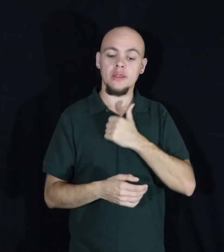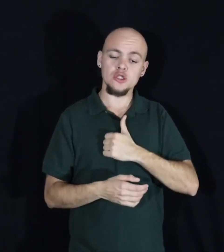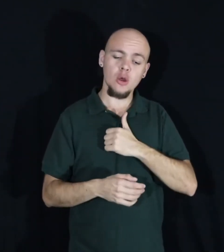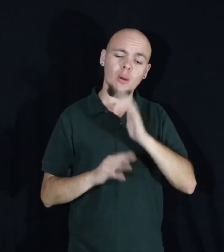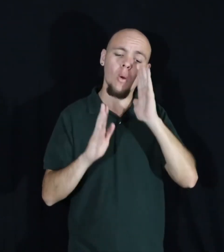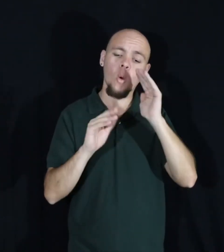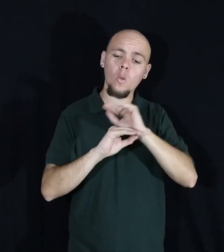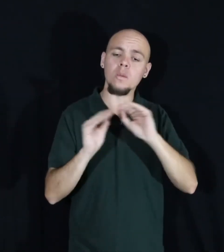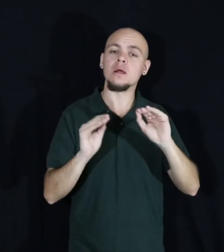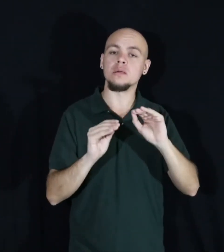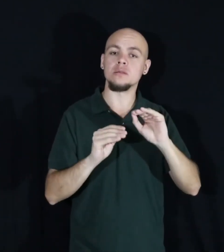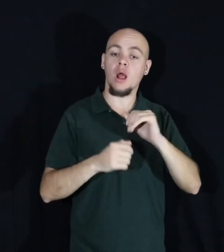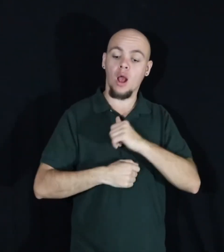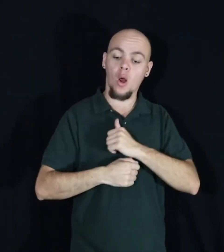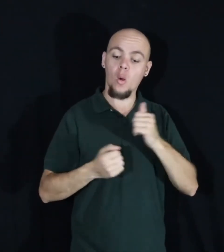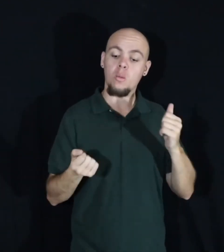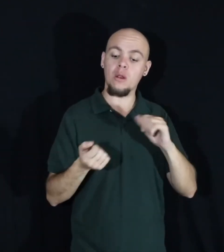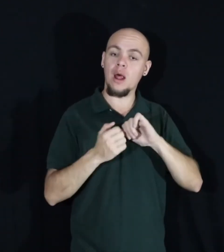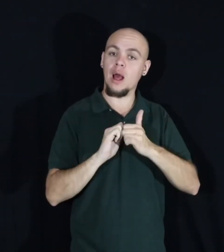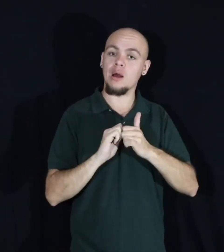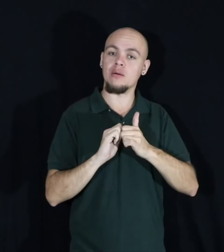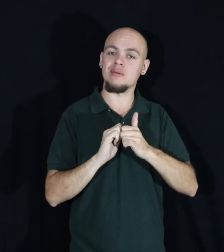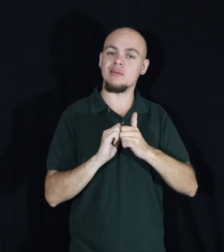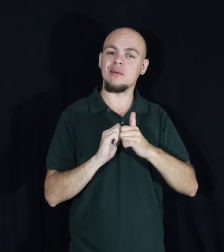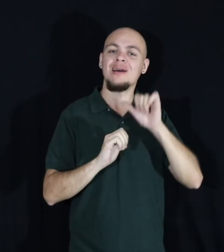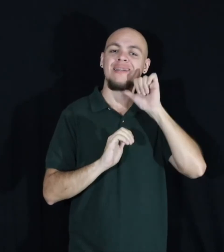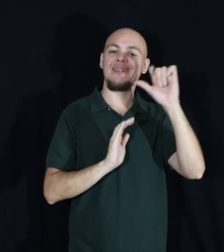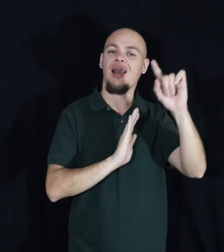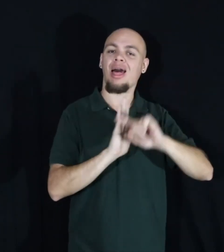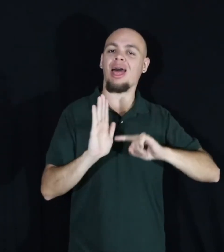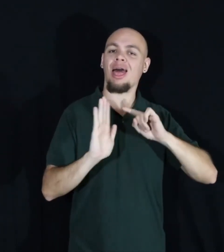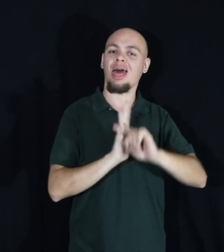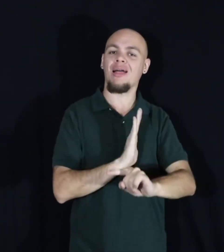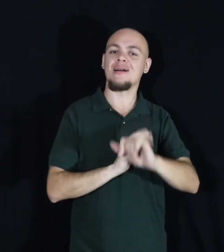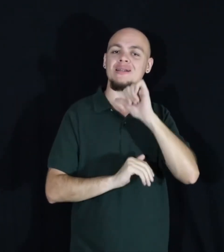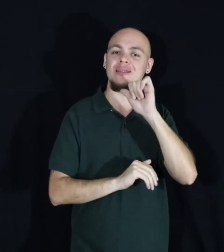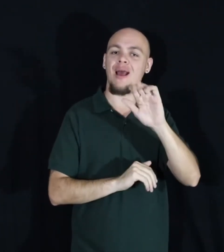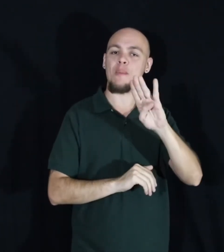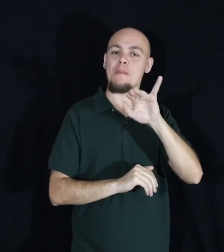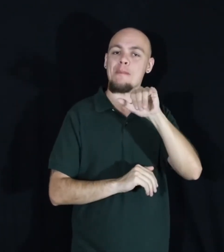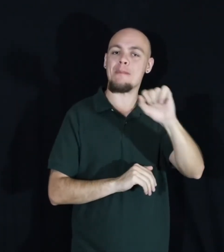hopelessness with the key of unprejudiced and unbiased humanity.